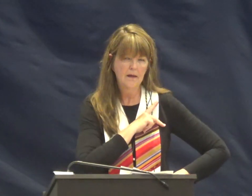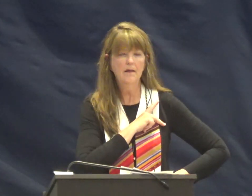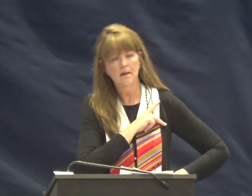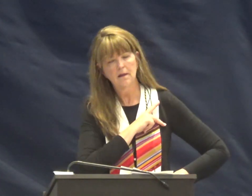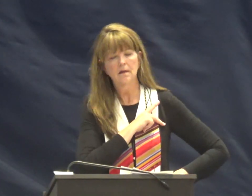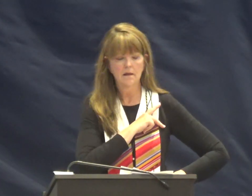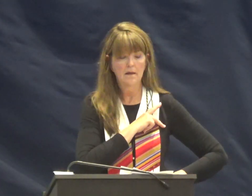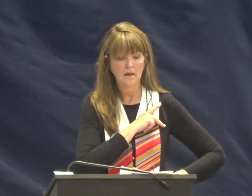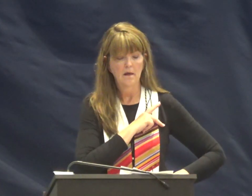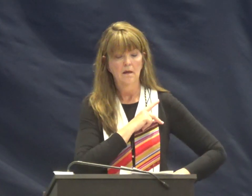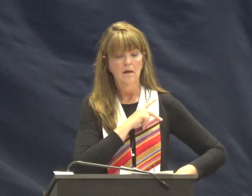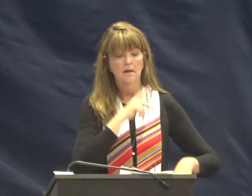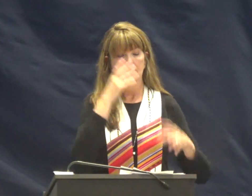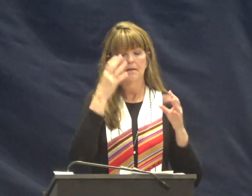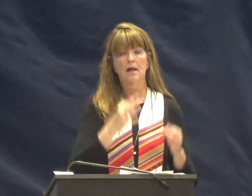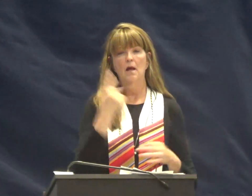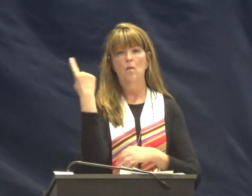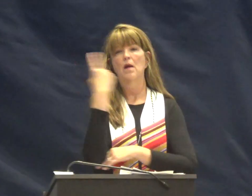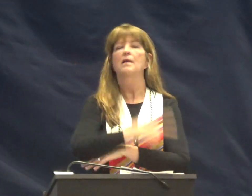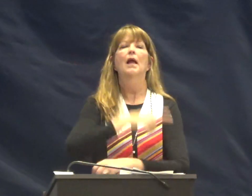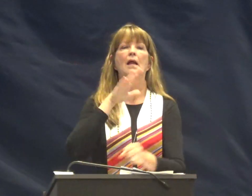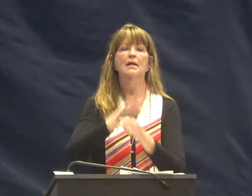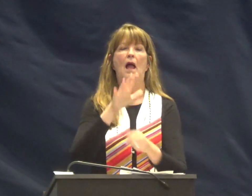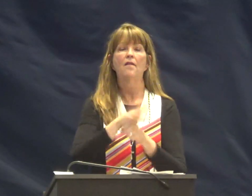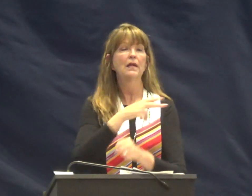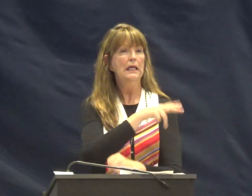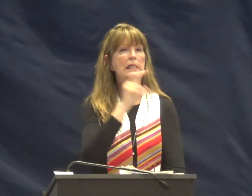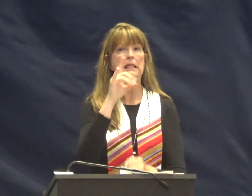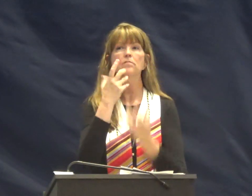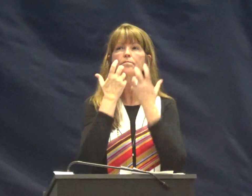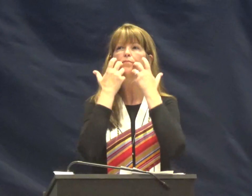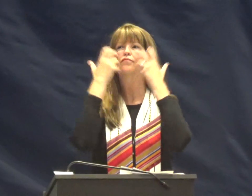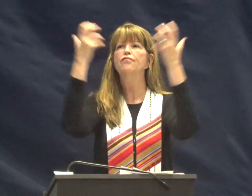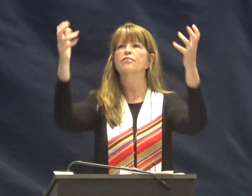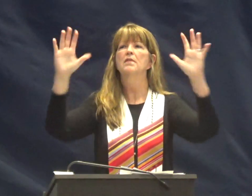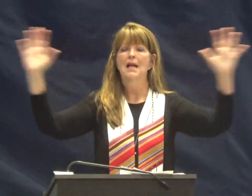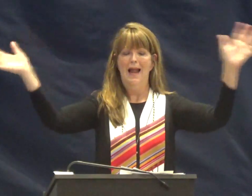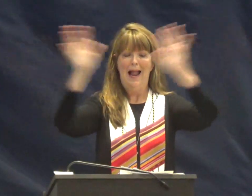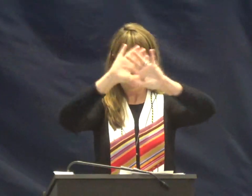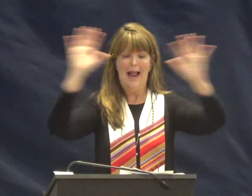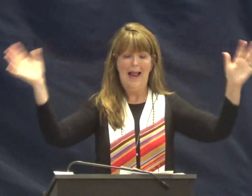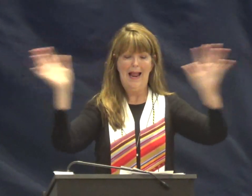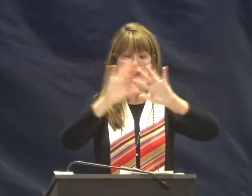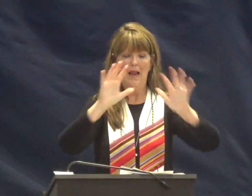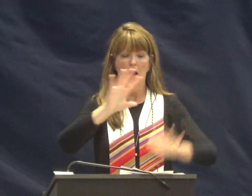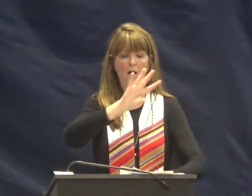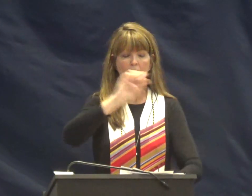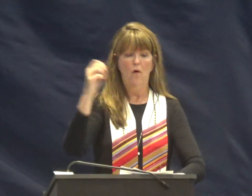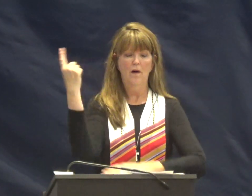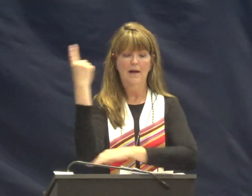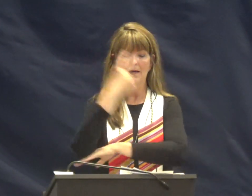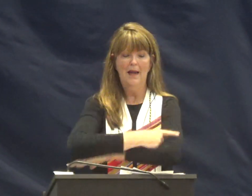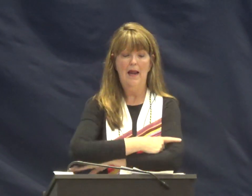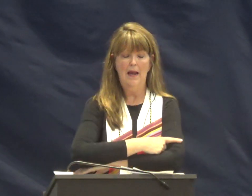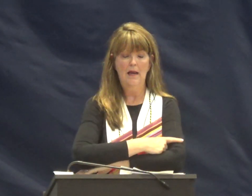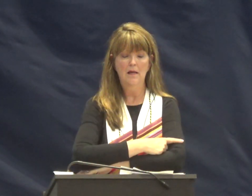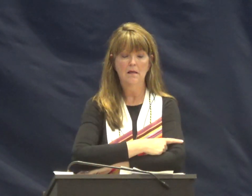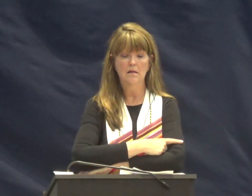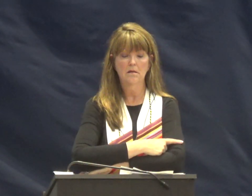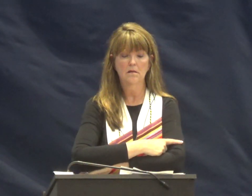rebellious. That was his personality. And he decided that he would just walk in one day and then make his proclamation that